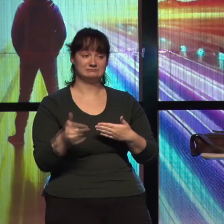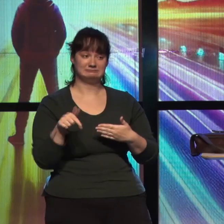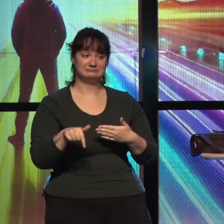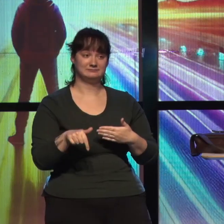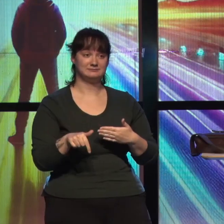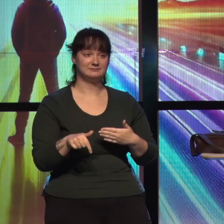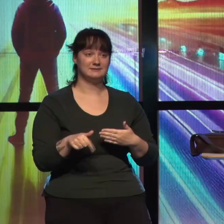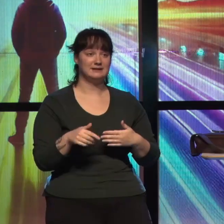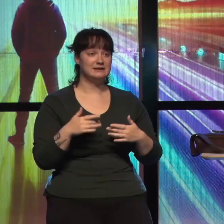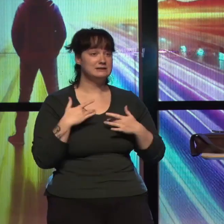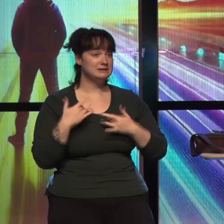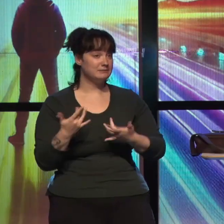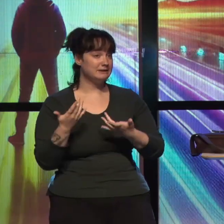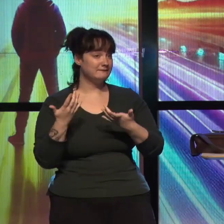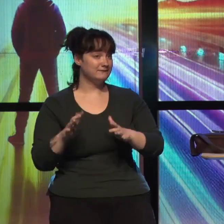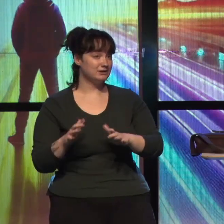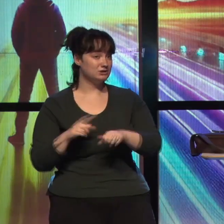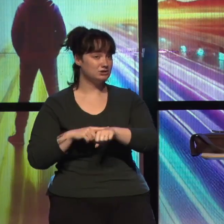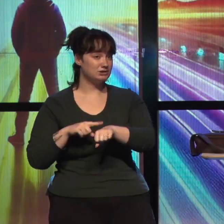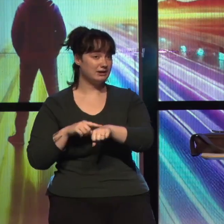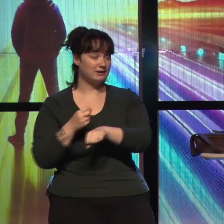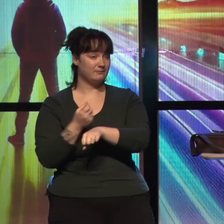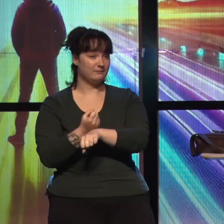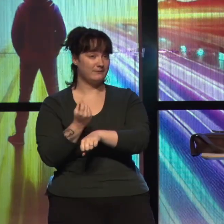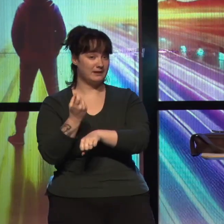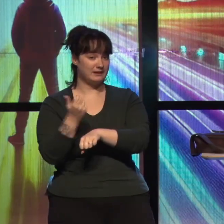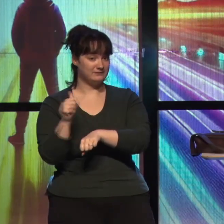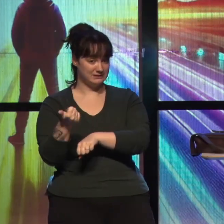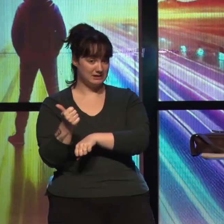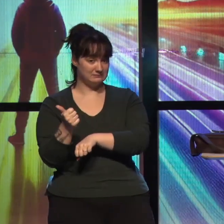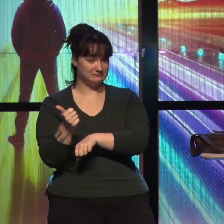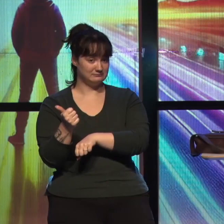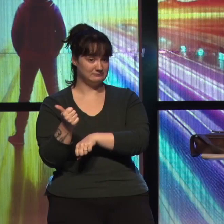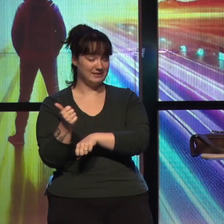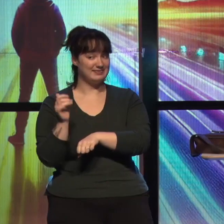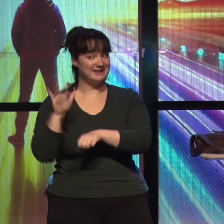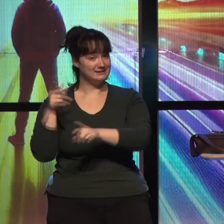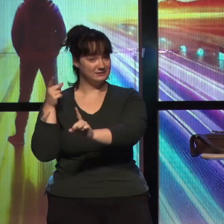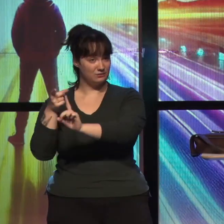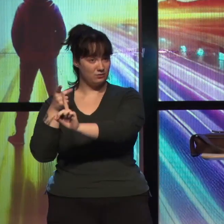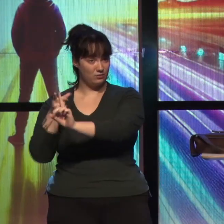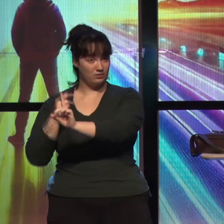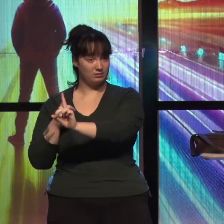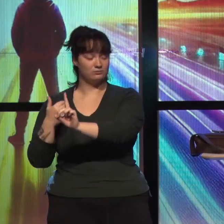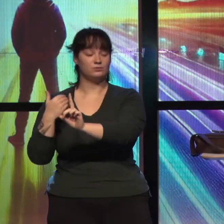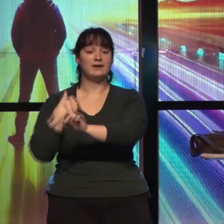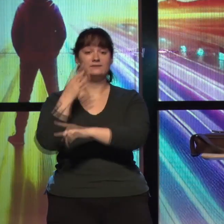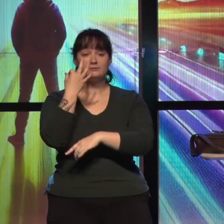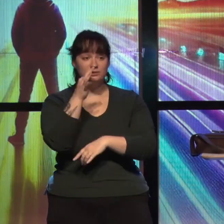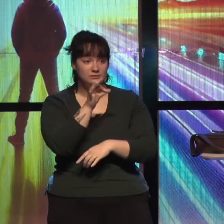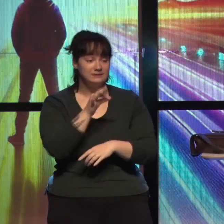around 11:10 if you're a guest, all right? So that's what we're shooting for today. And we got 2 songs, communion,